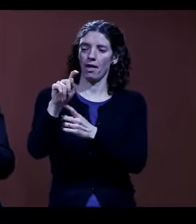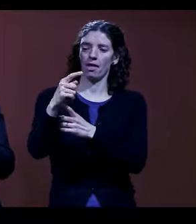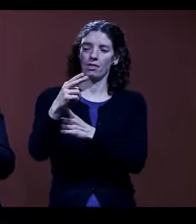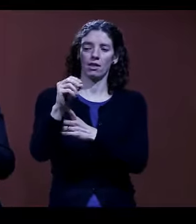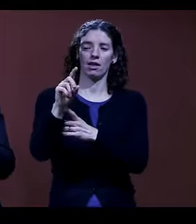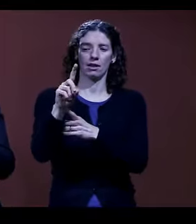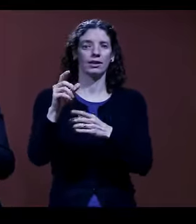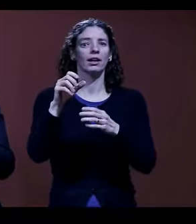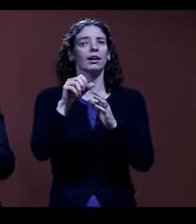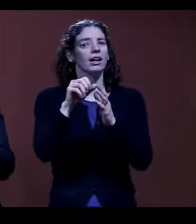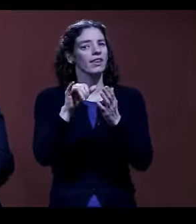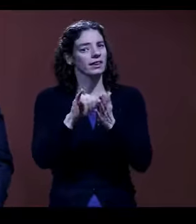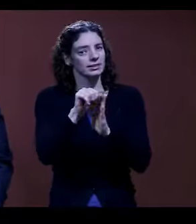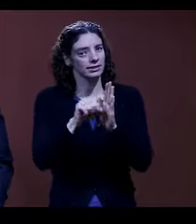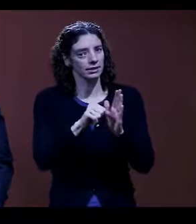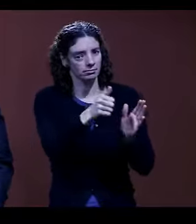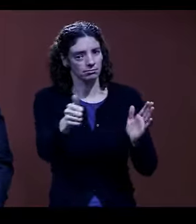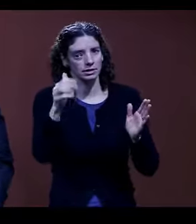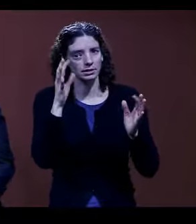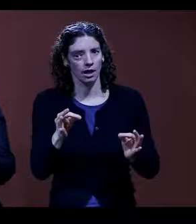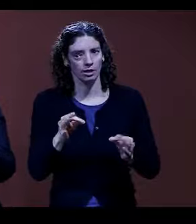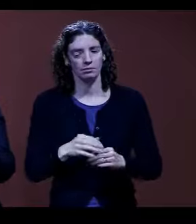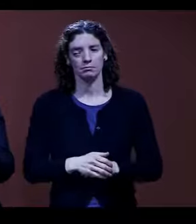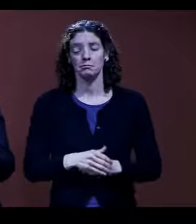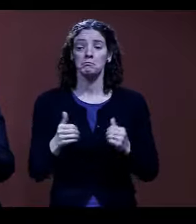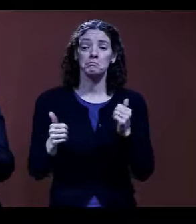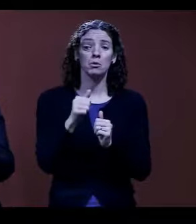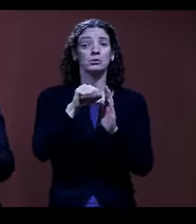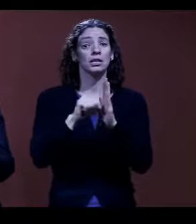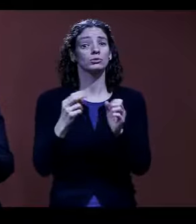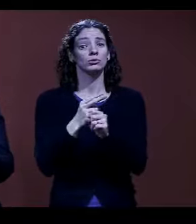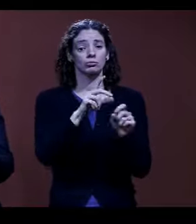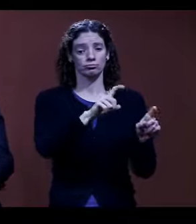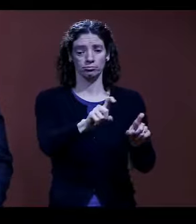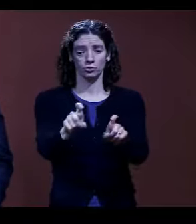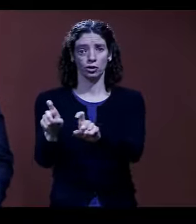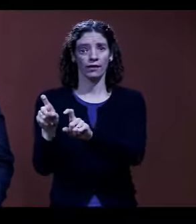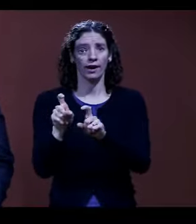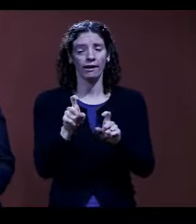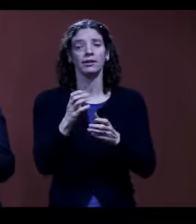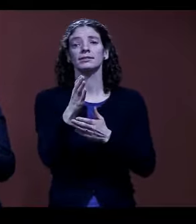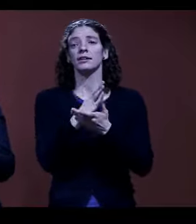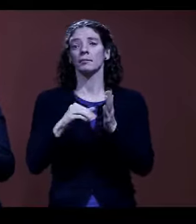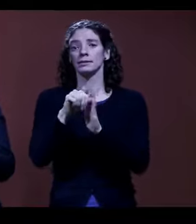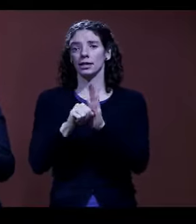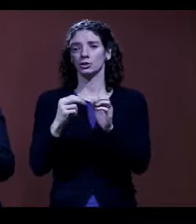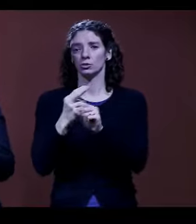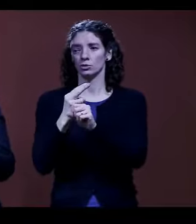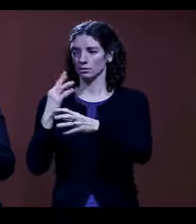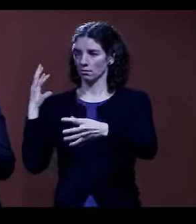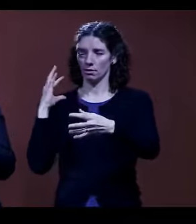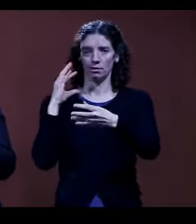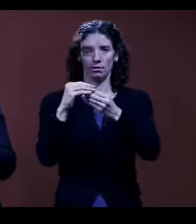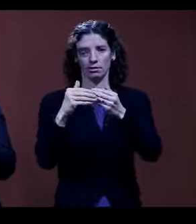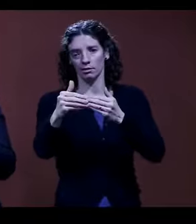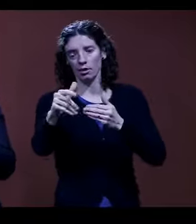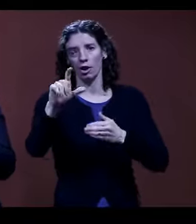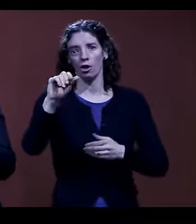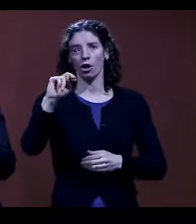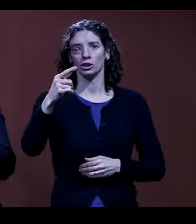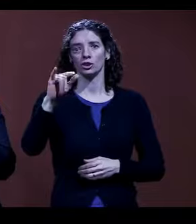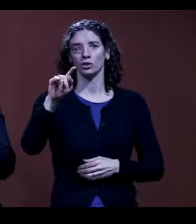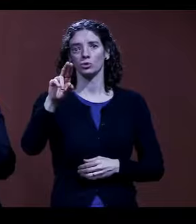most states are doing surveys. Some states are using longitudinal data systems, but for the most part, they're